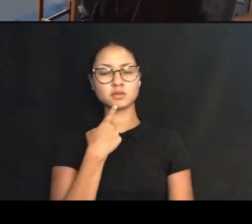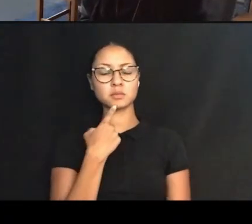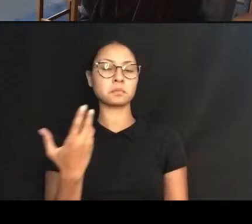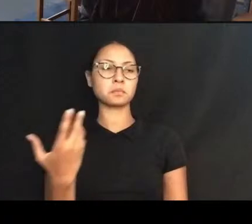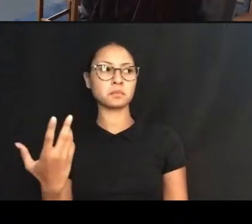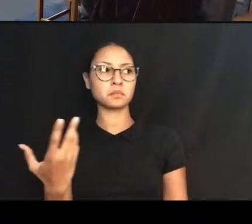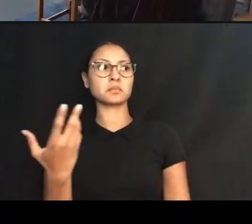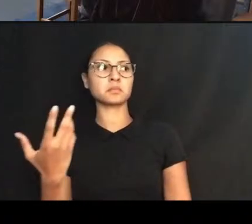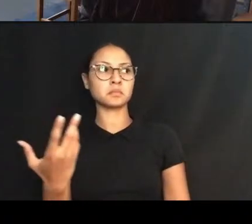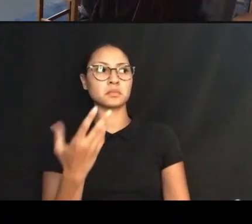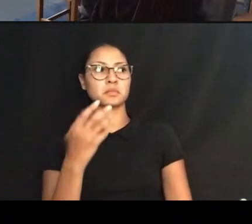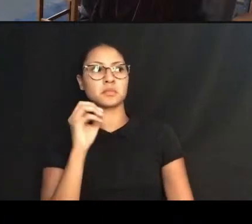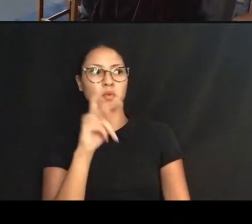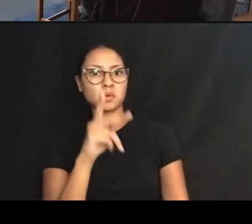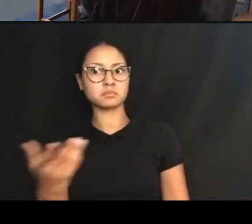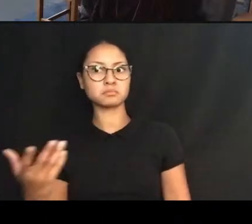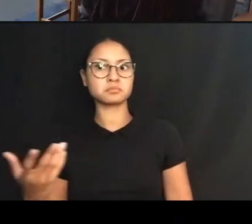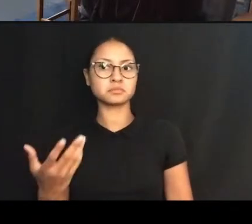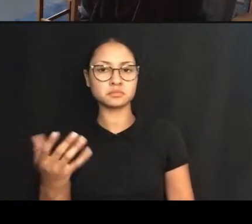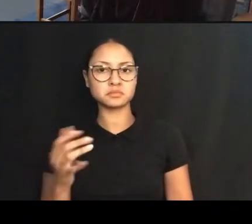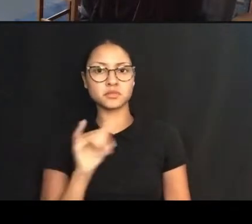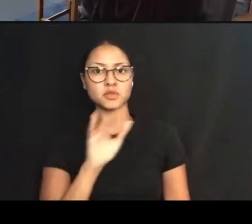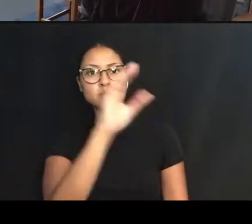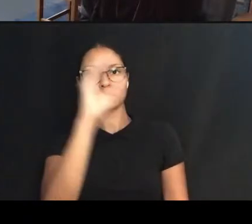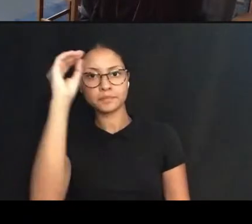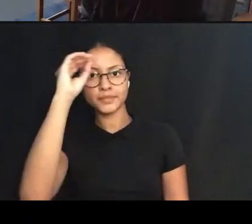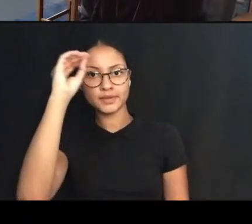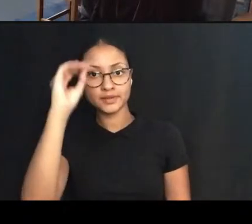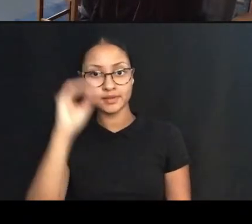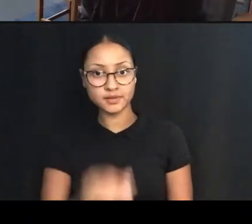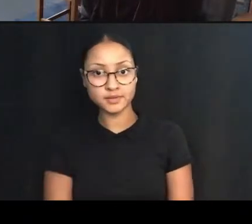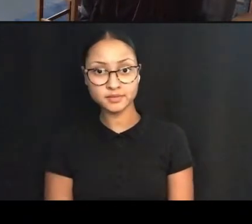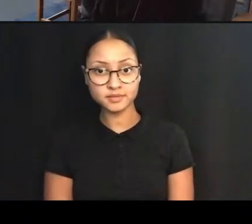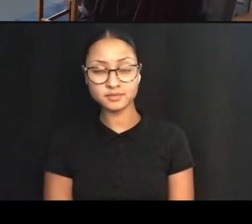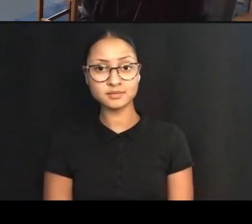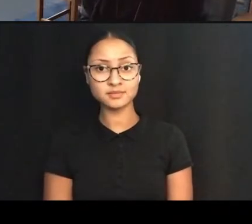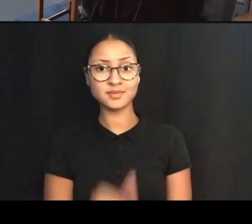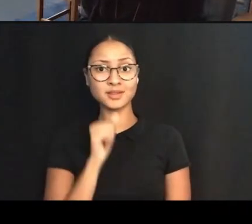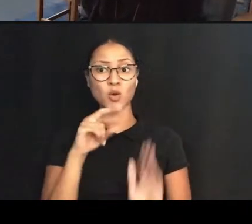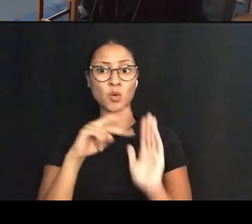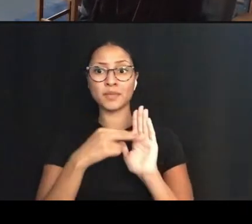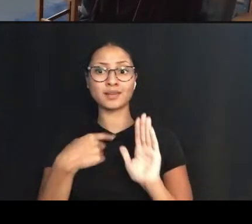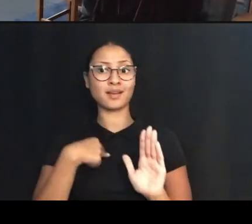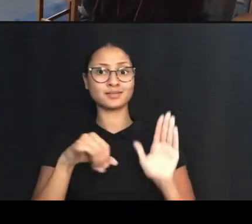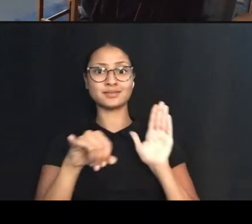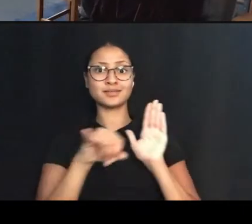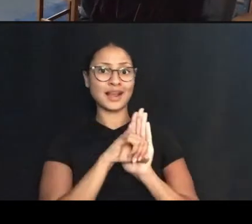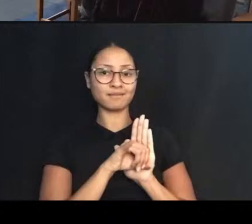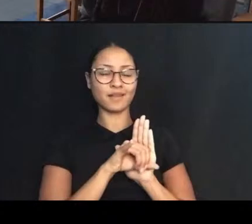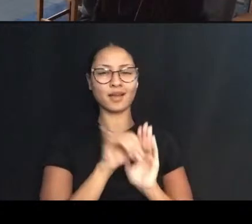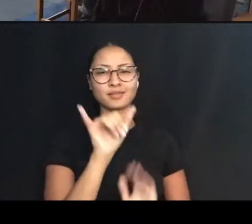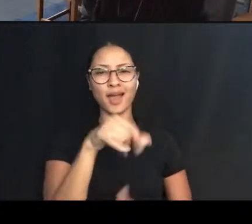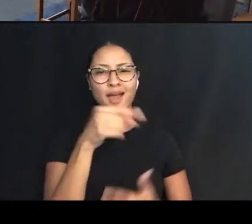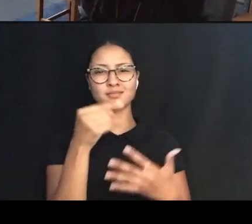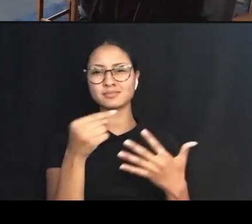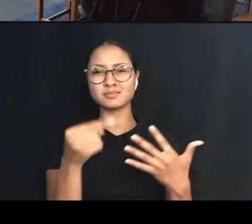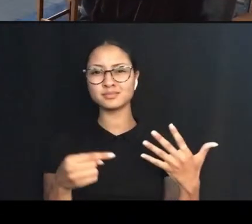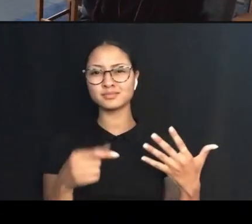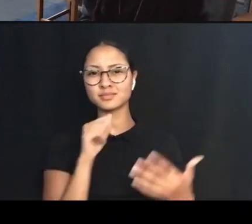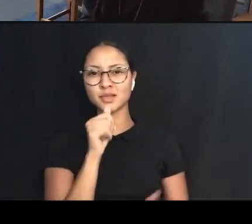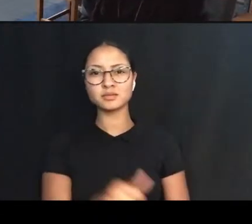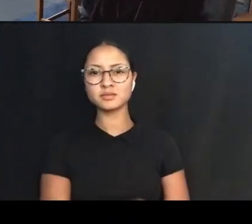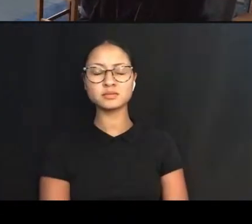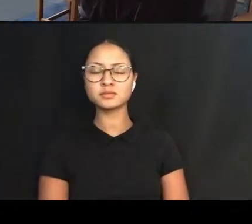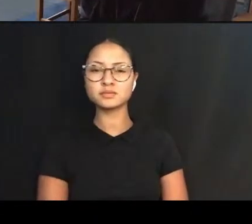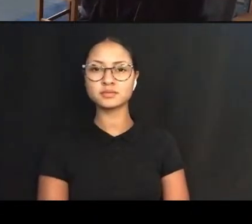that's what you're doing. But that doesn't mean that that's what I'm doing. You know what I'm saying? Because everybody, they always step to me like, oh, you're a